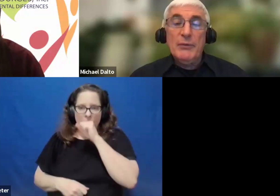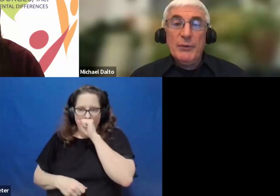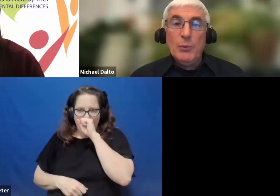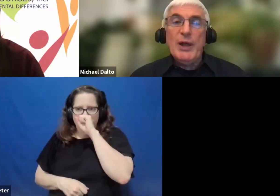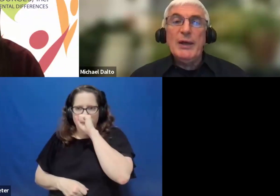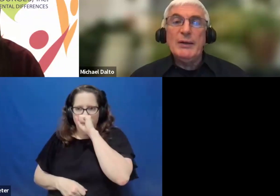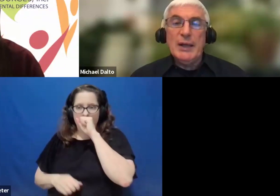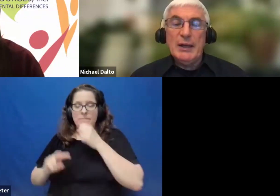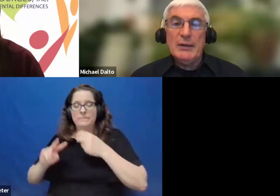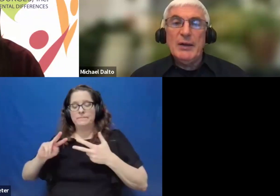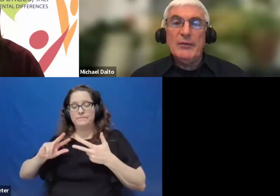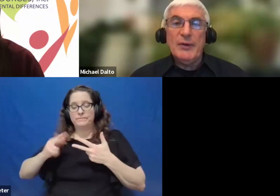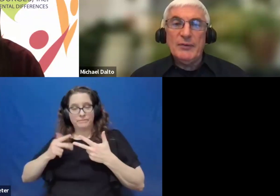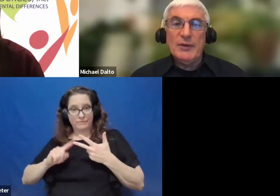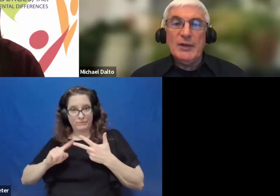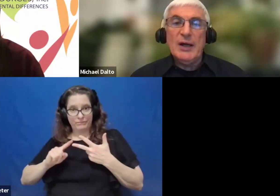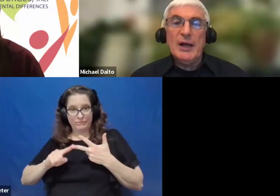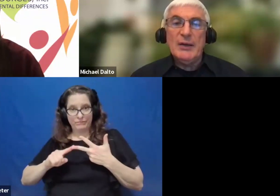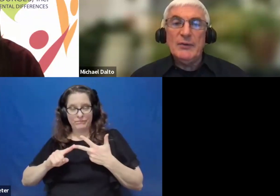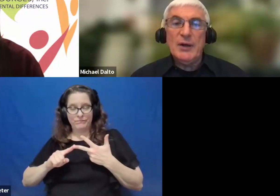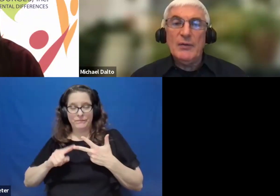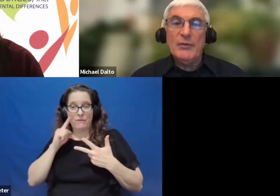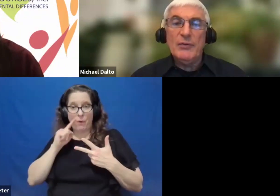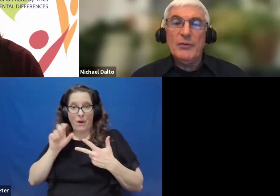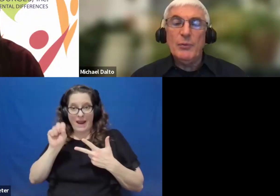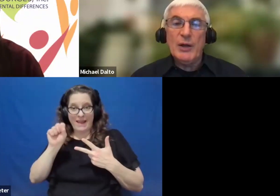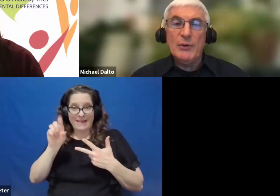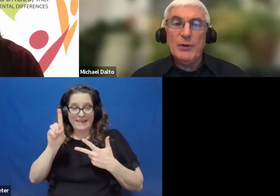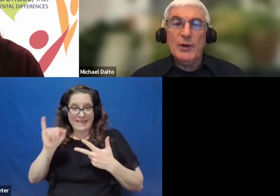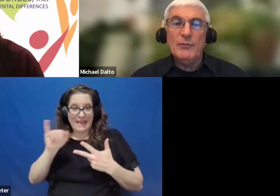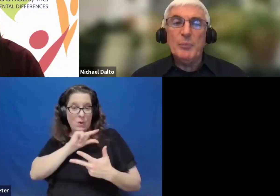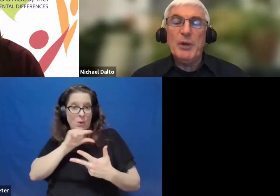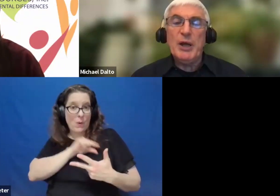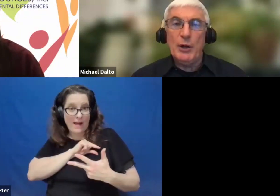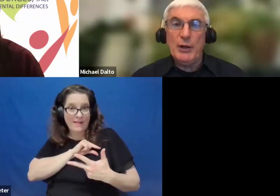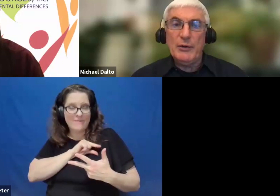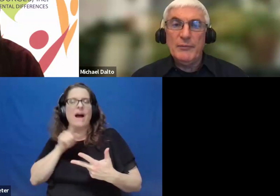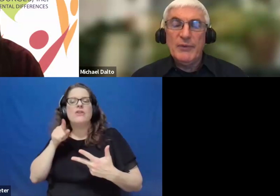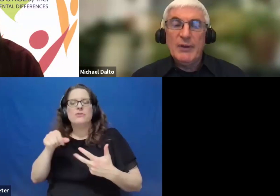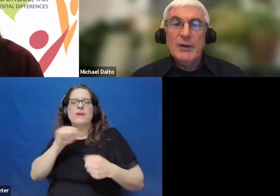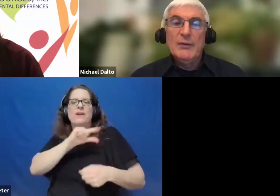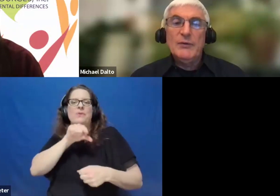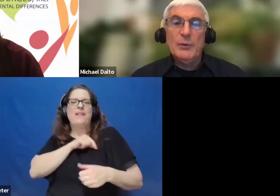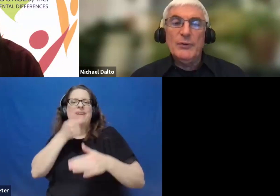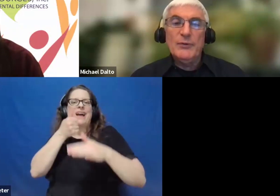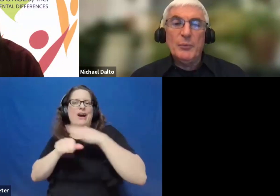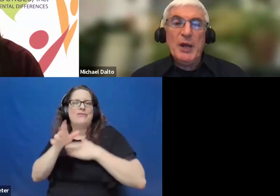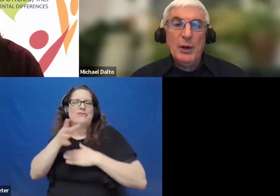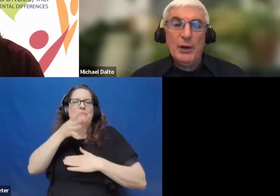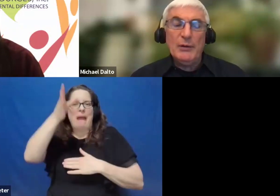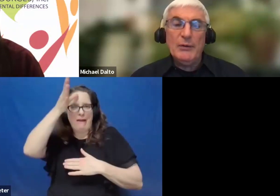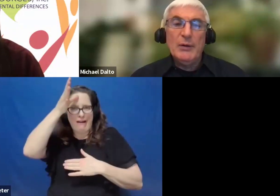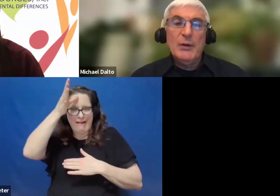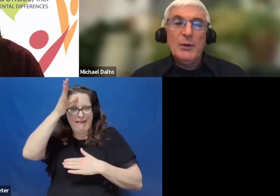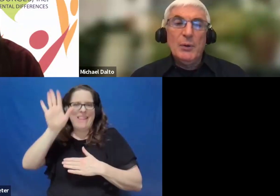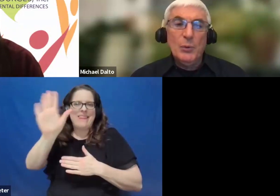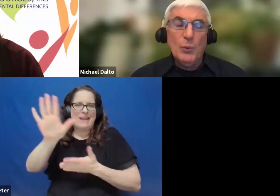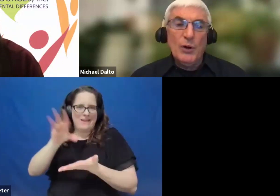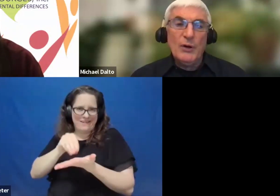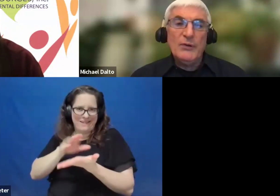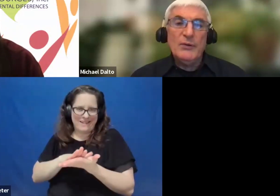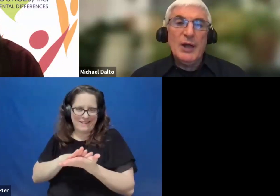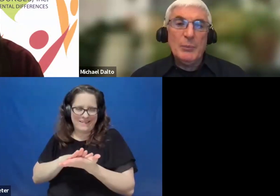the other way to get SSDI is on the record of a parent. So it's the parent